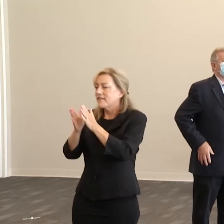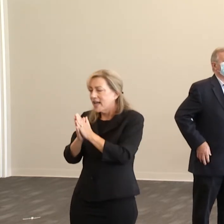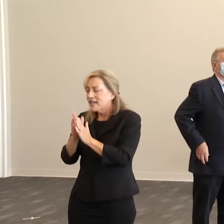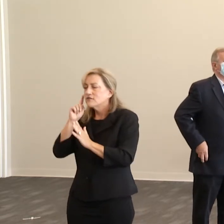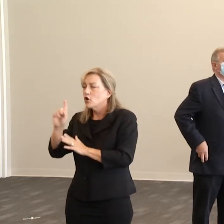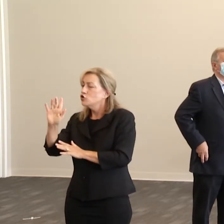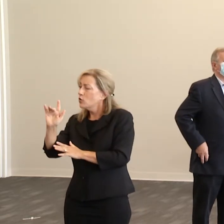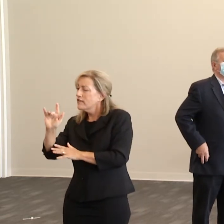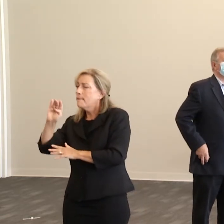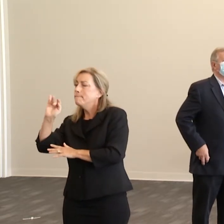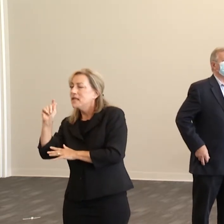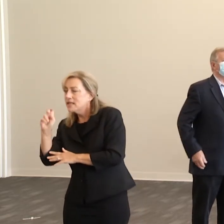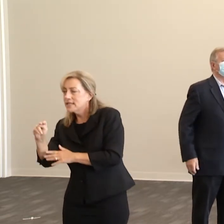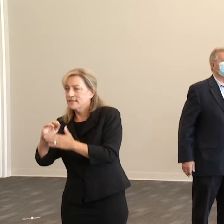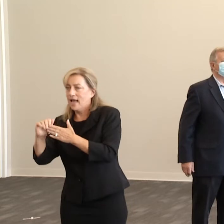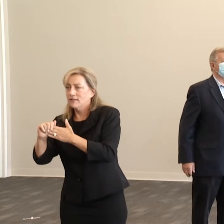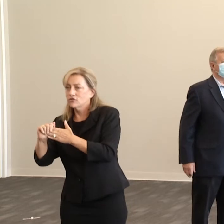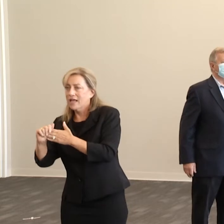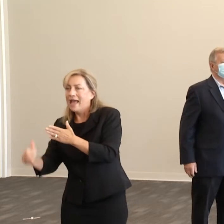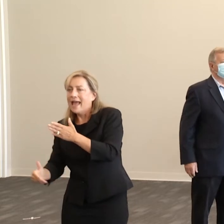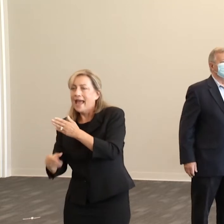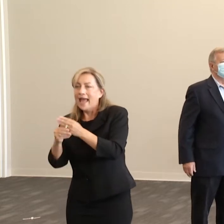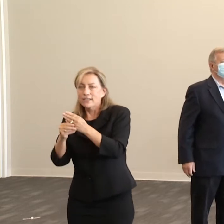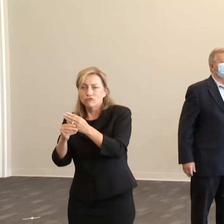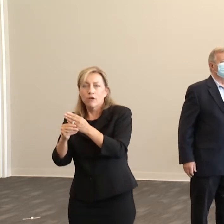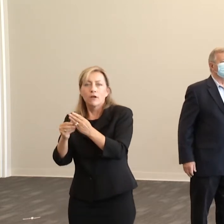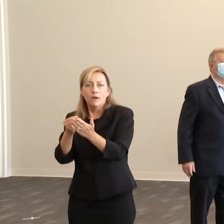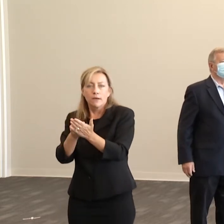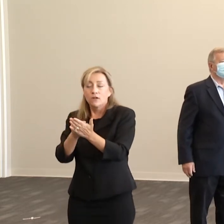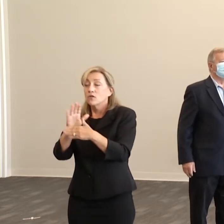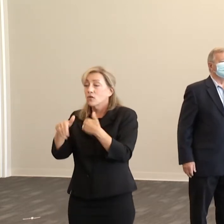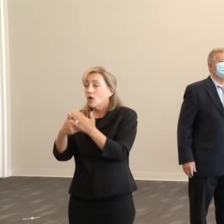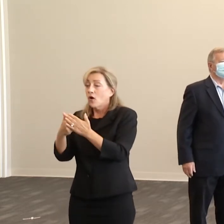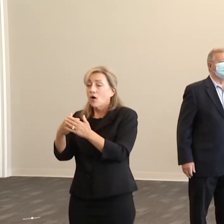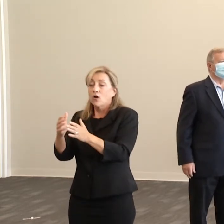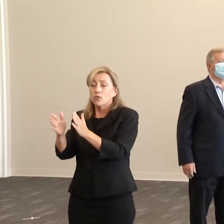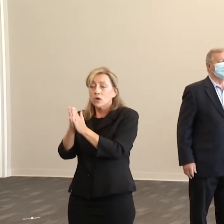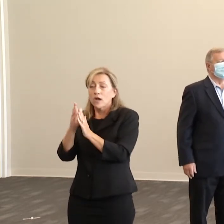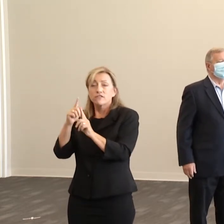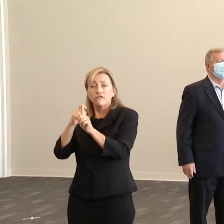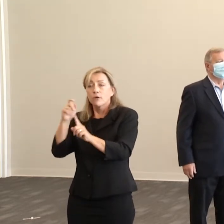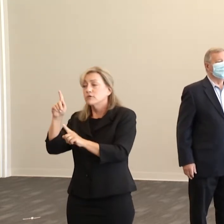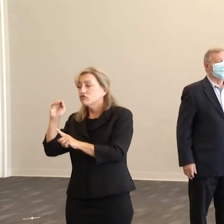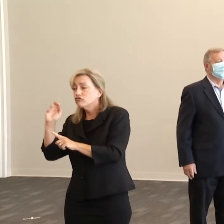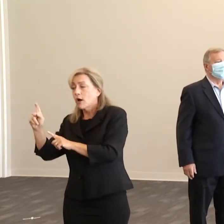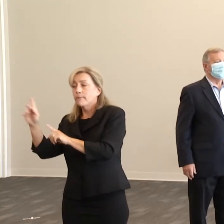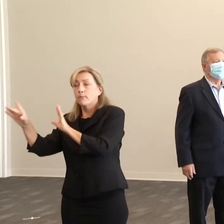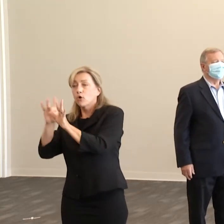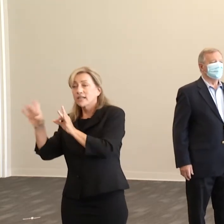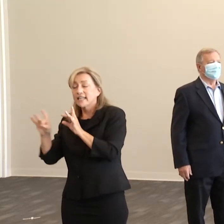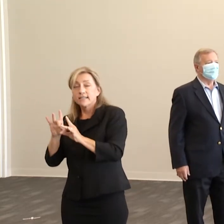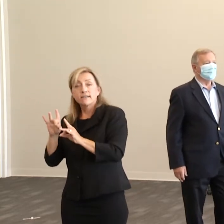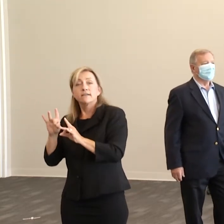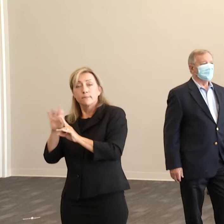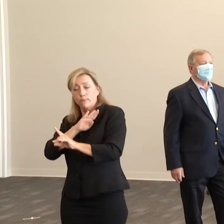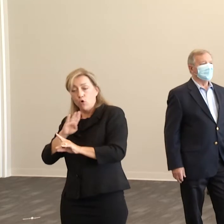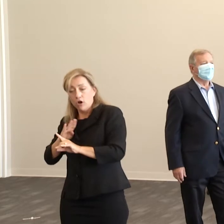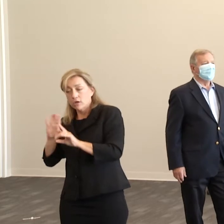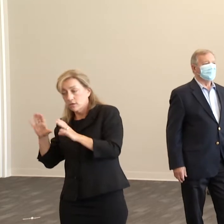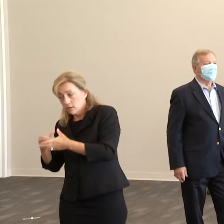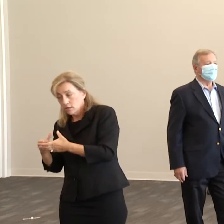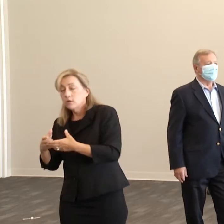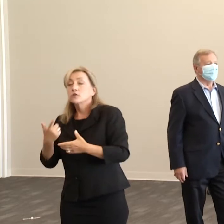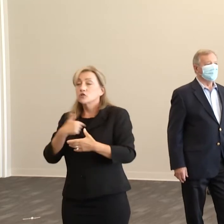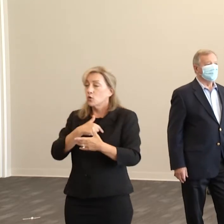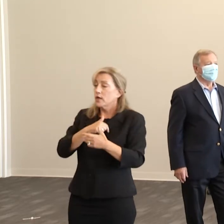additional funding. Again, these were all requests from Trump-appointed members of the Board of Governors. We approved that. We put it in the HEROES Act for